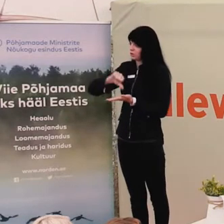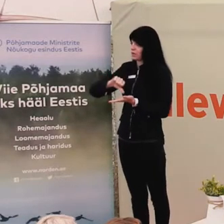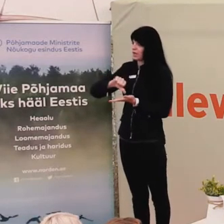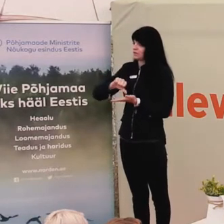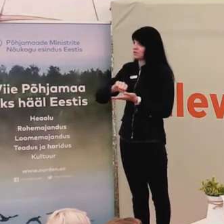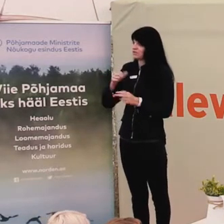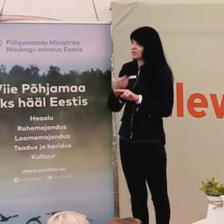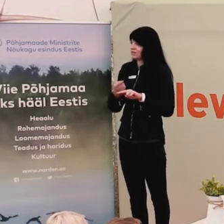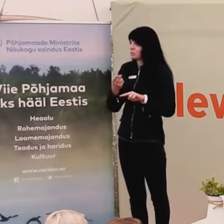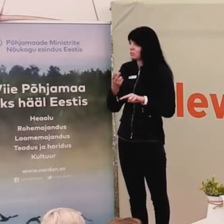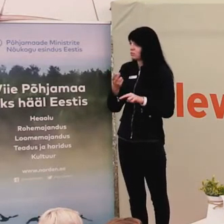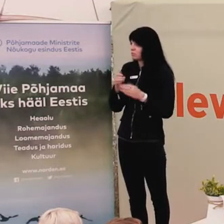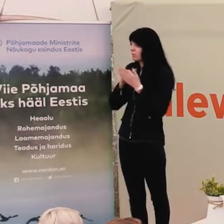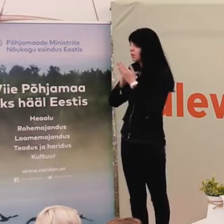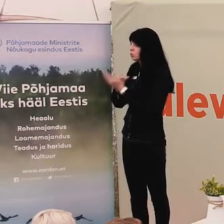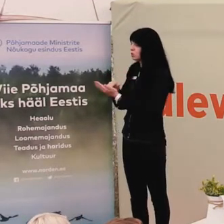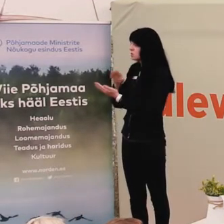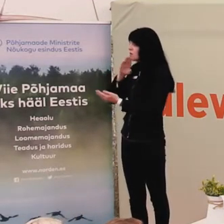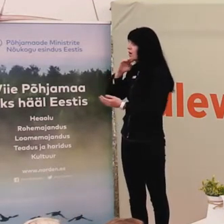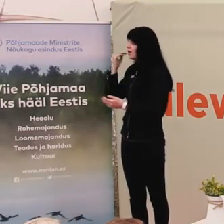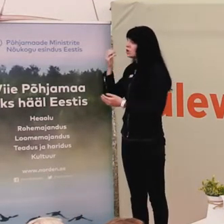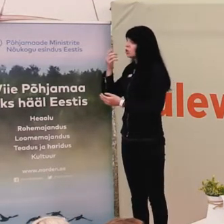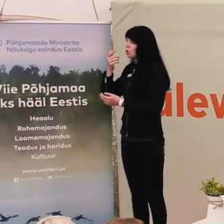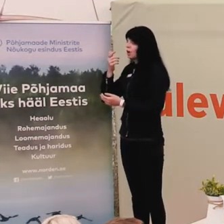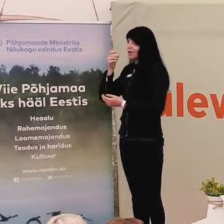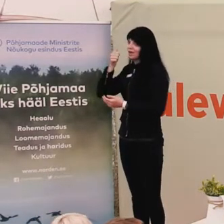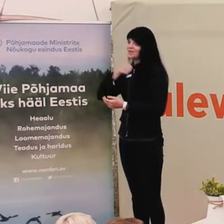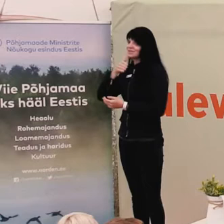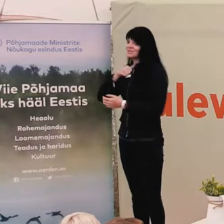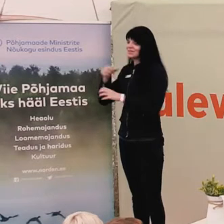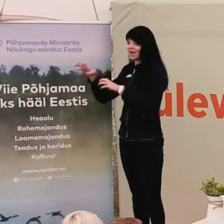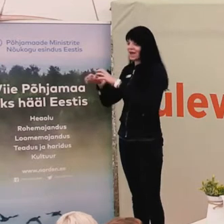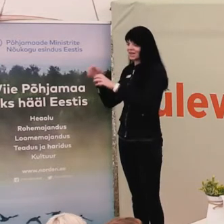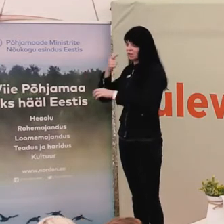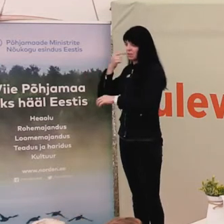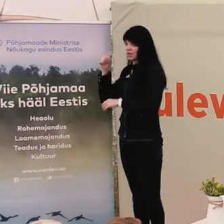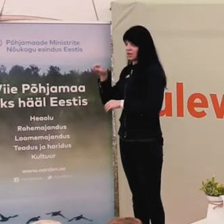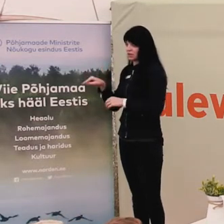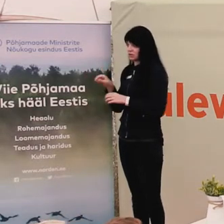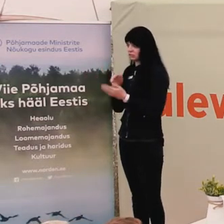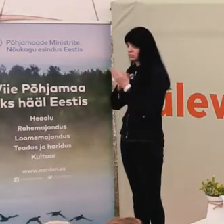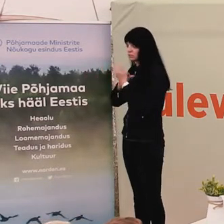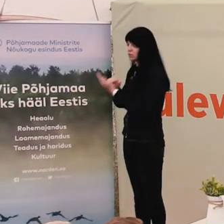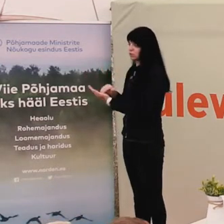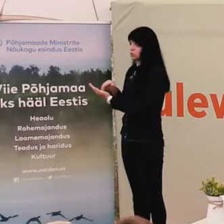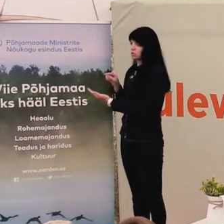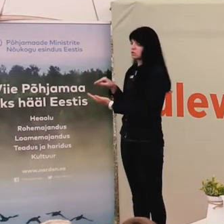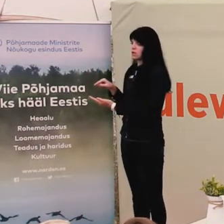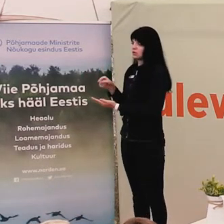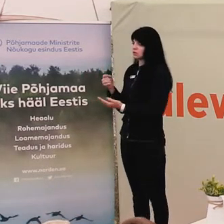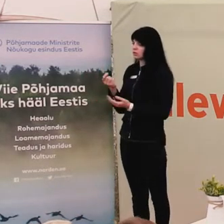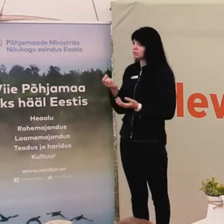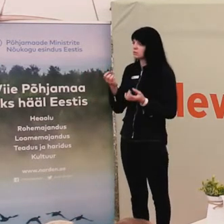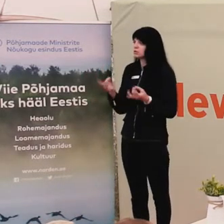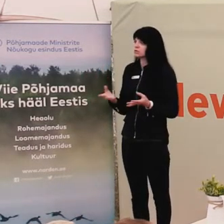actually considering thinking about the topic. Because somebody speaks up so with such a strong voice that you need to start.